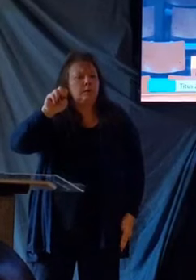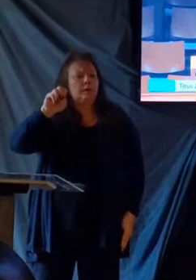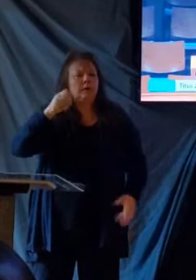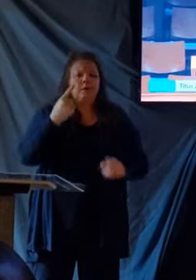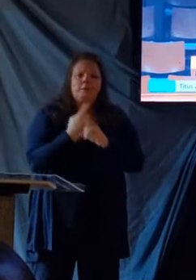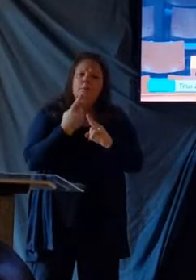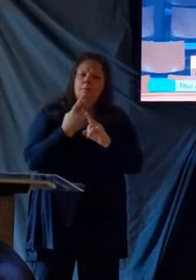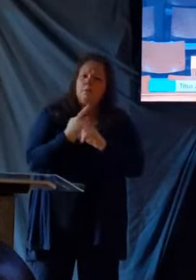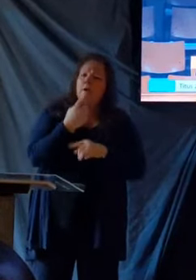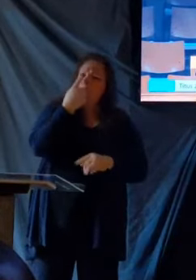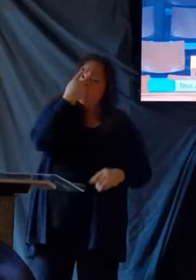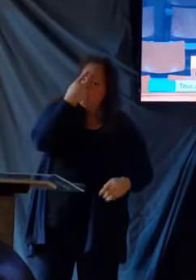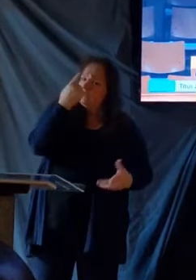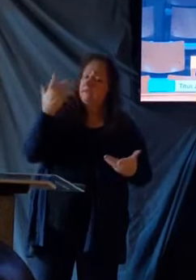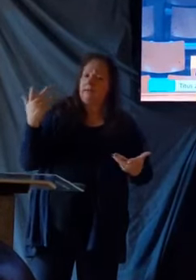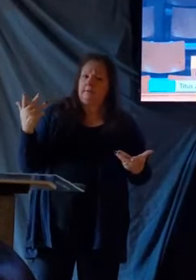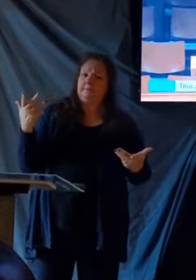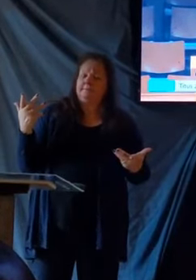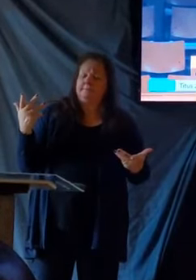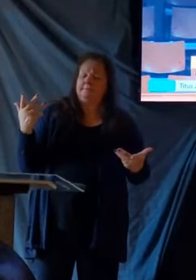proper kind of thinking,